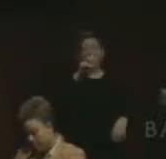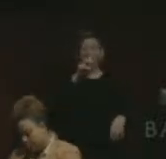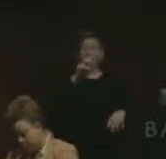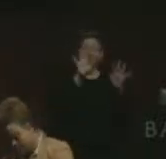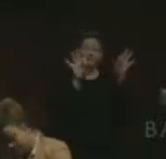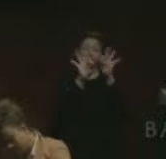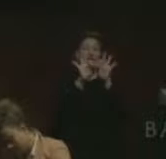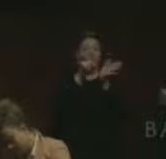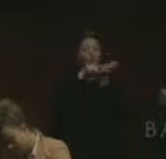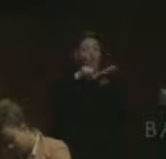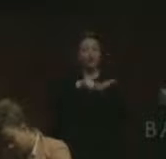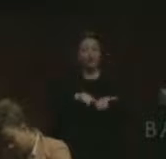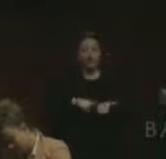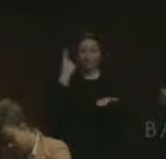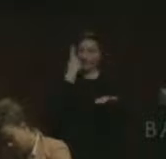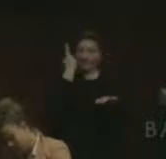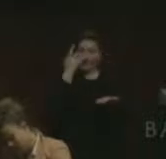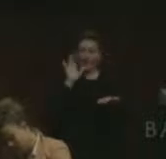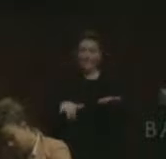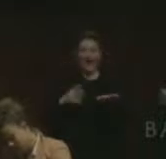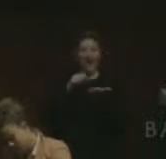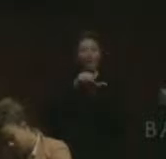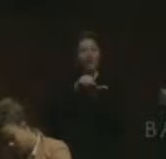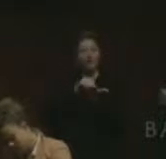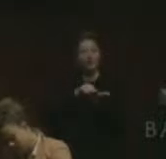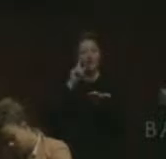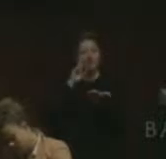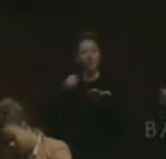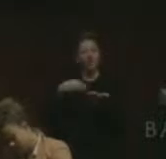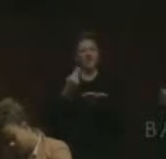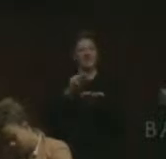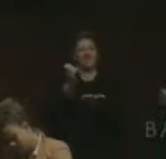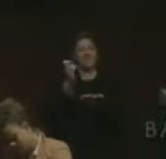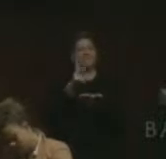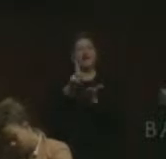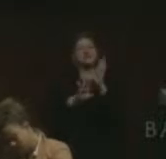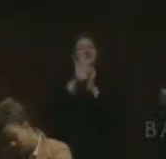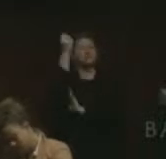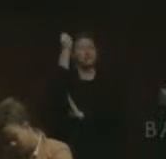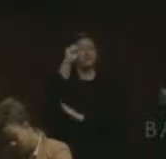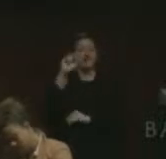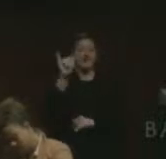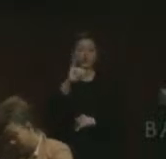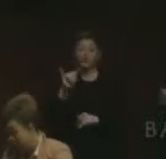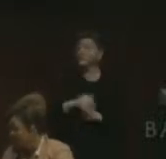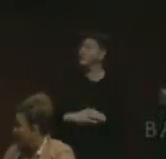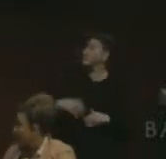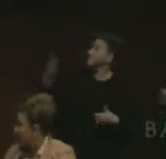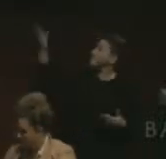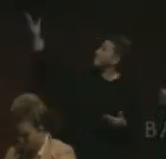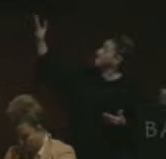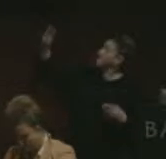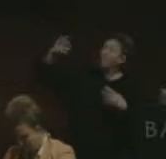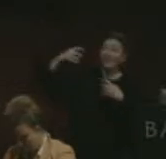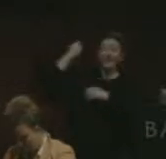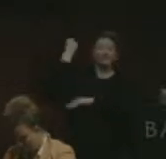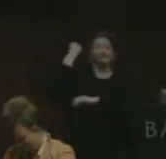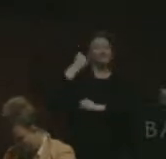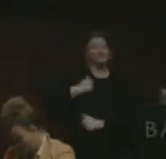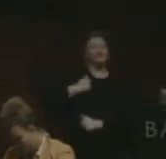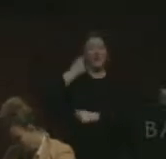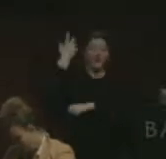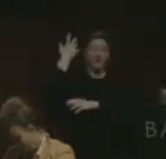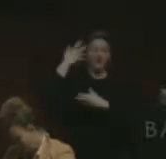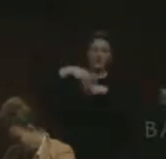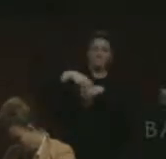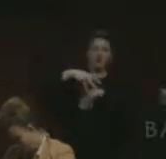researchers think about how they are documenting and what they're giving back, of course, to the movement. And there she is marching in 2001 in South Africa.